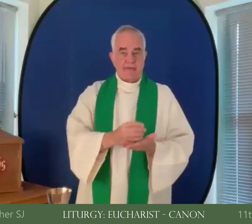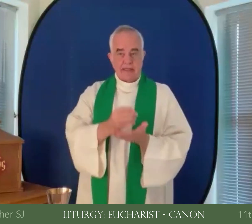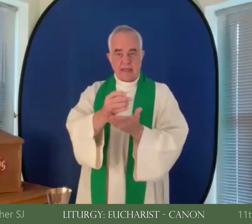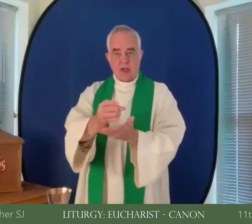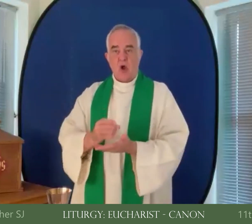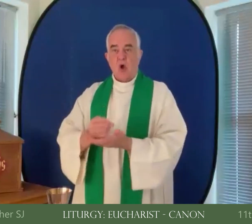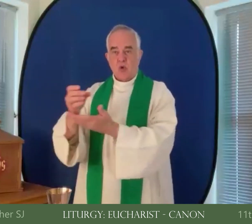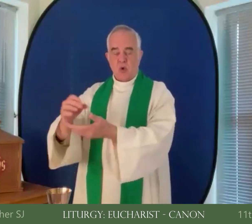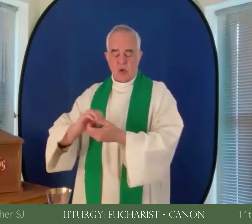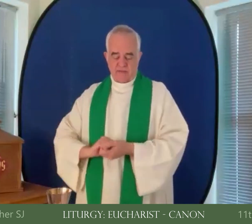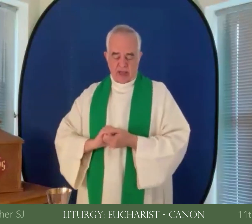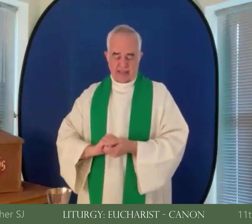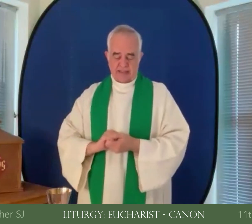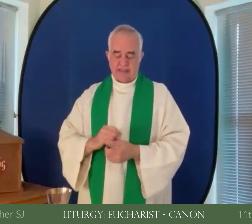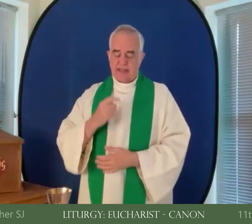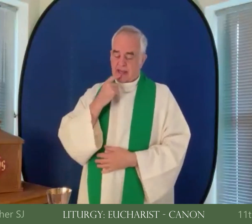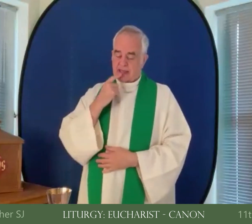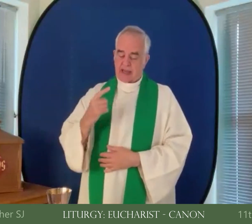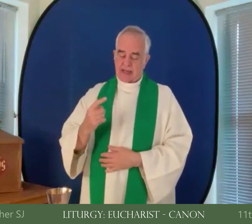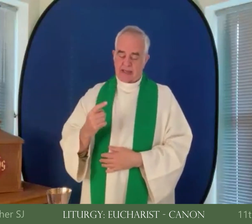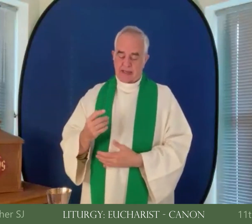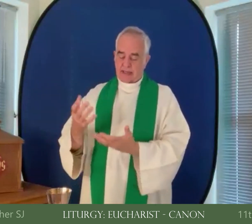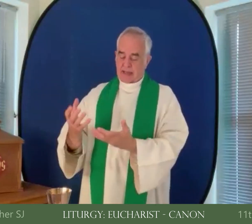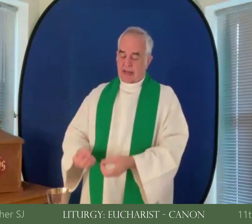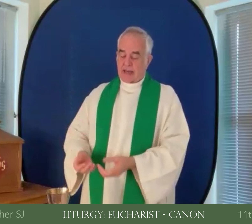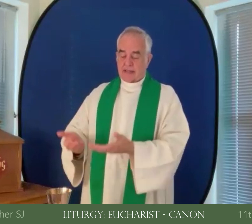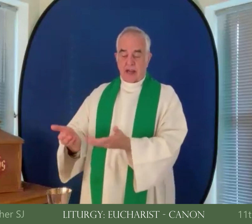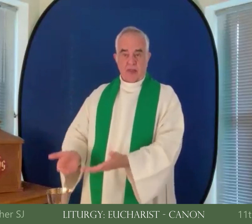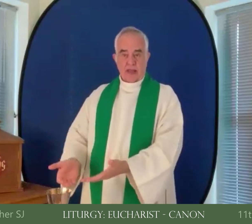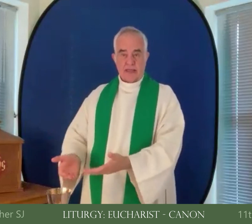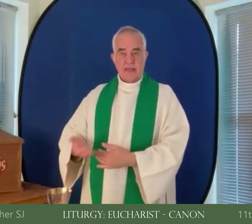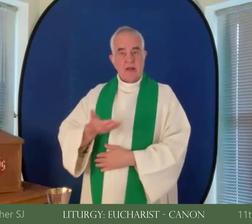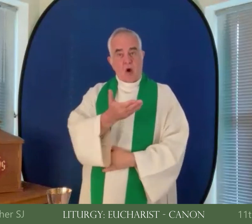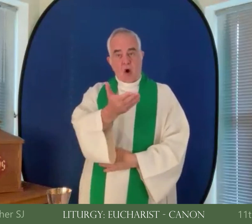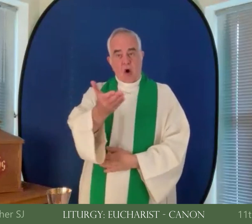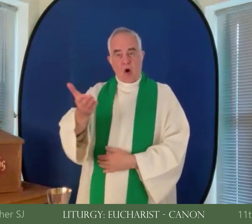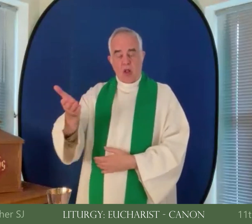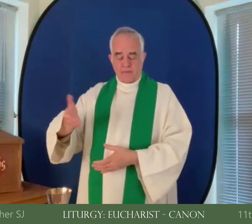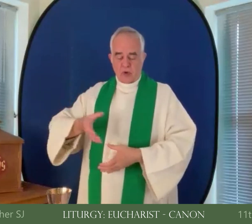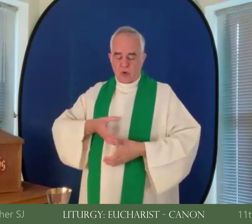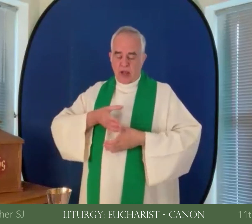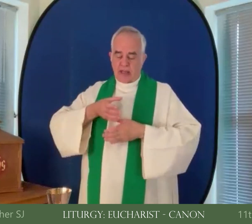it to his son, saying, take this, all of you, and